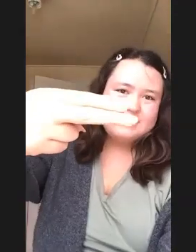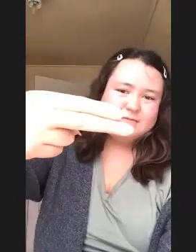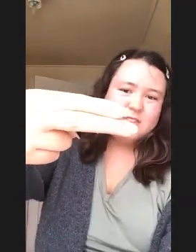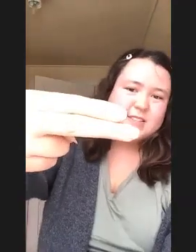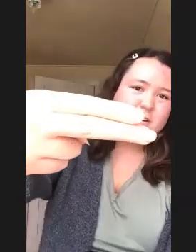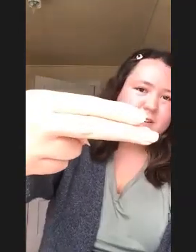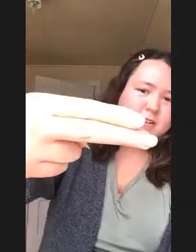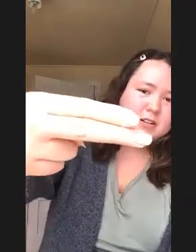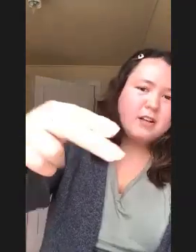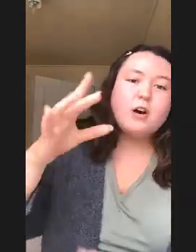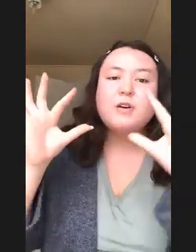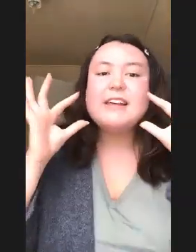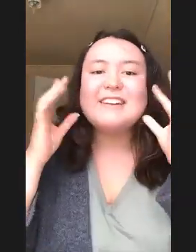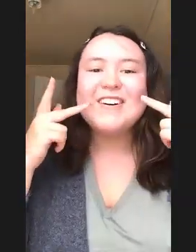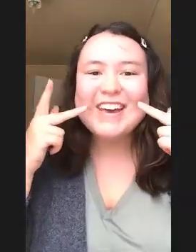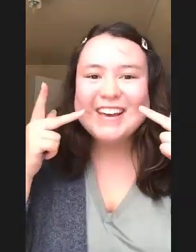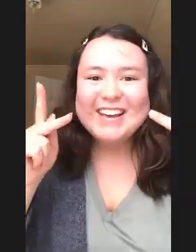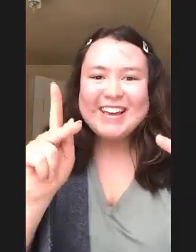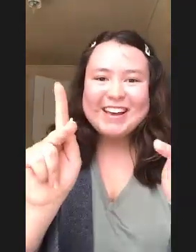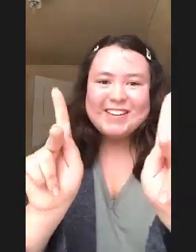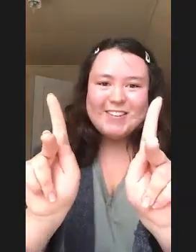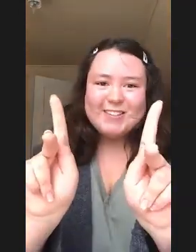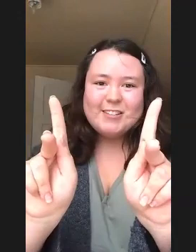Yeah, kitten. Oh, kitten. Okay. Yeah, you do the